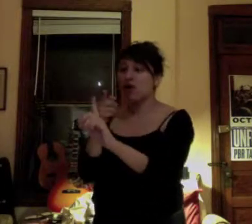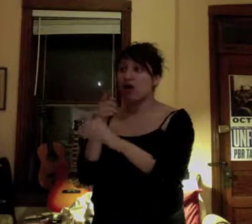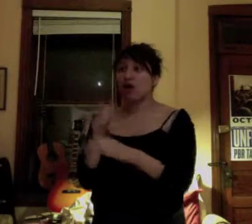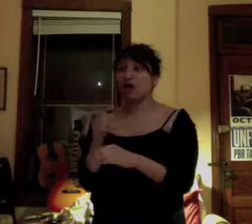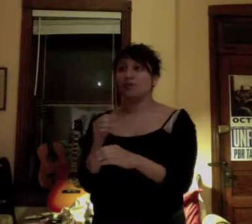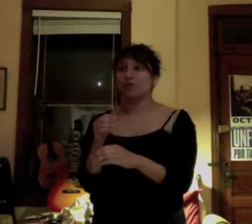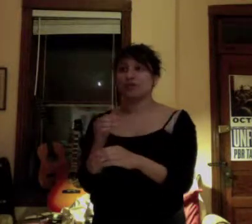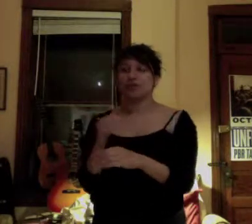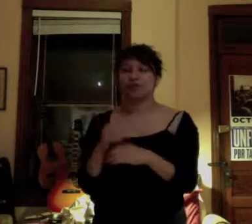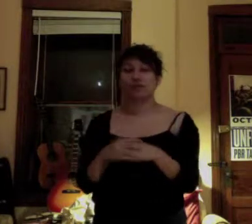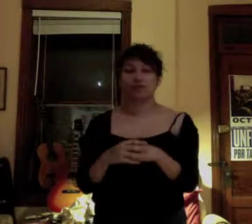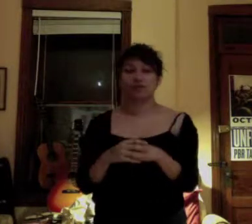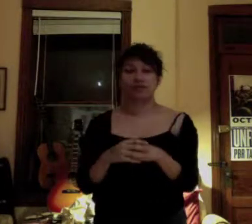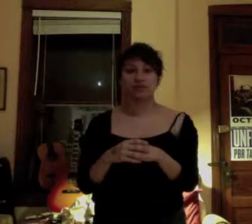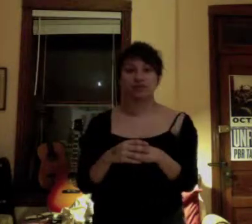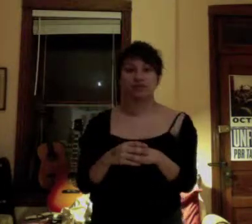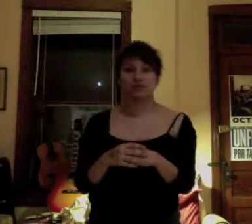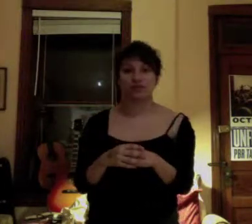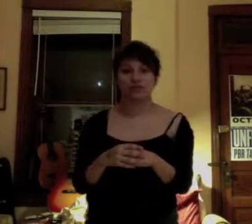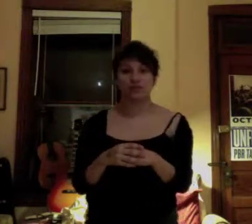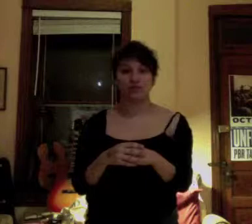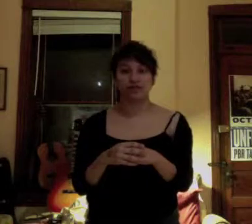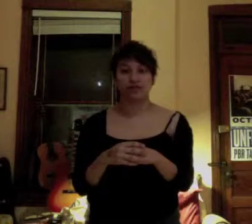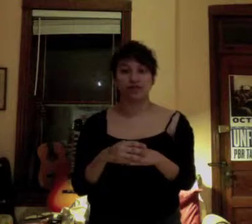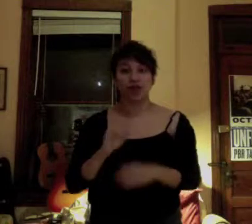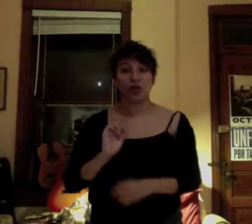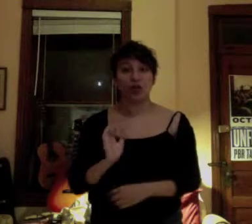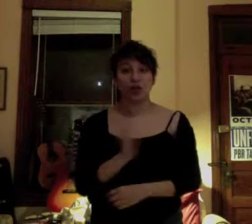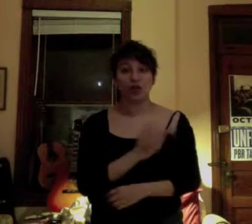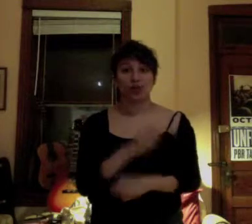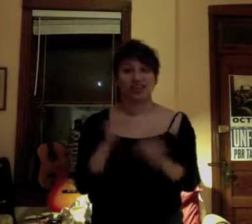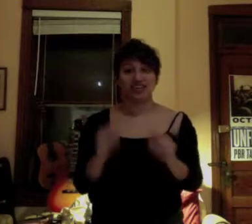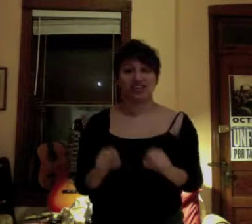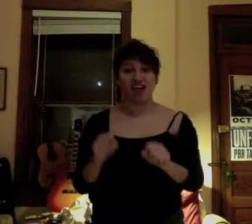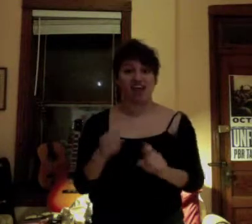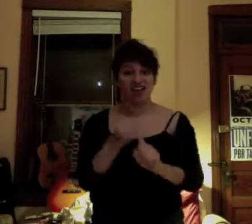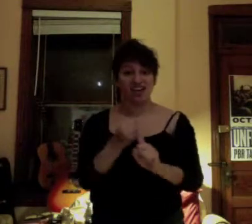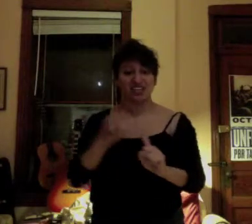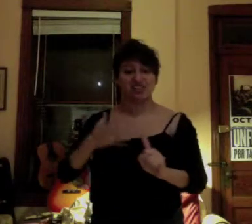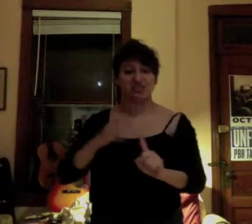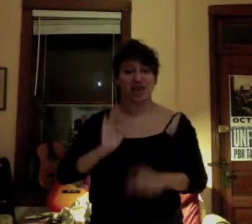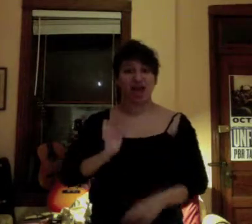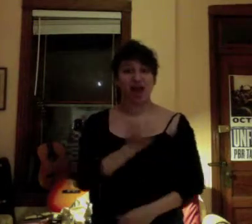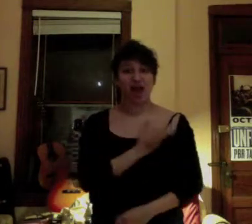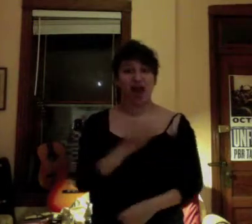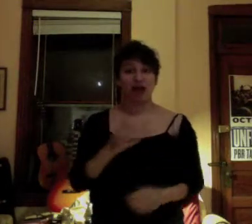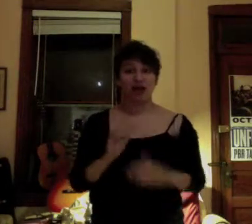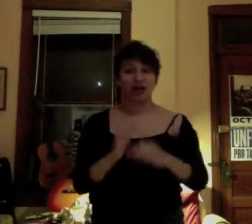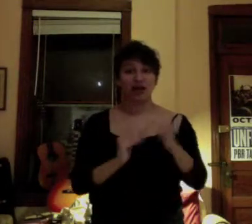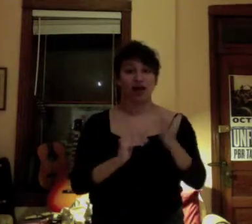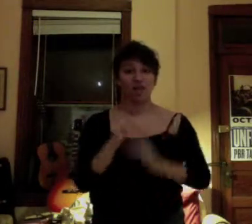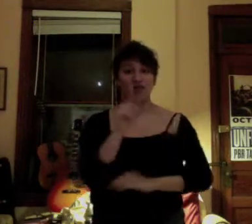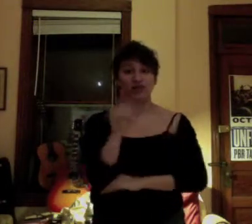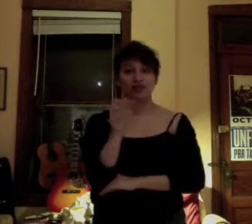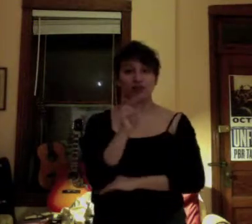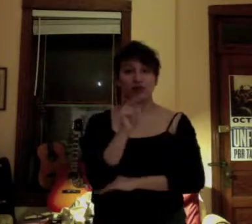make progressive approximations towards expanding our comfort zone. You can begin by imagining the